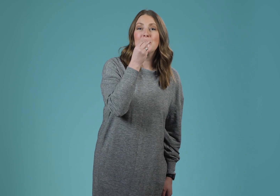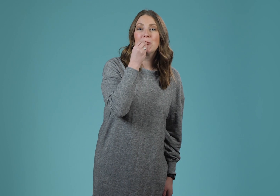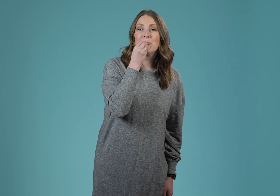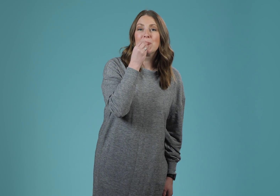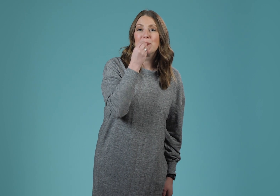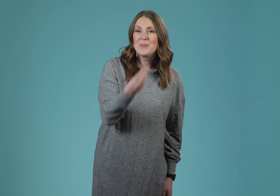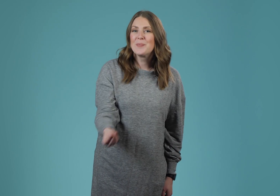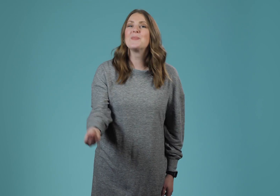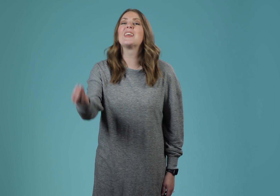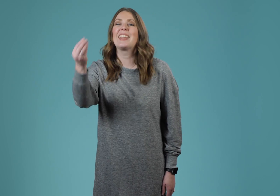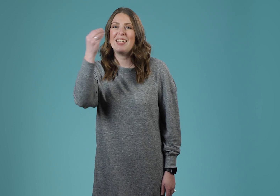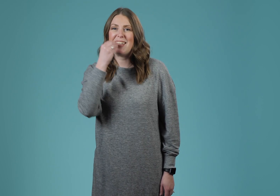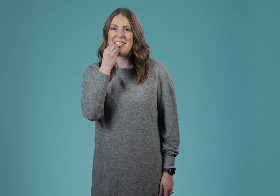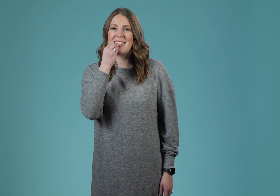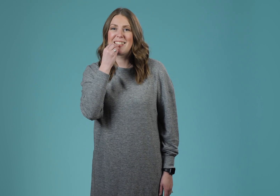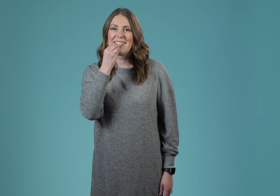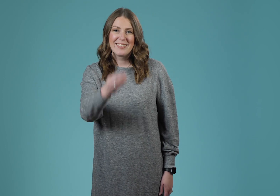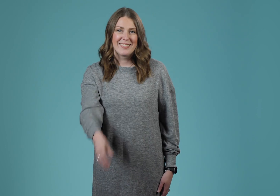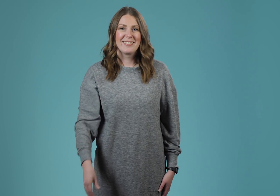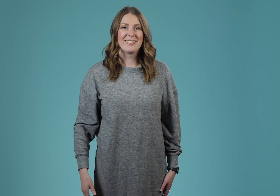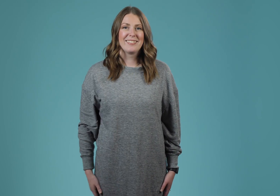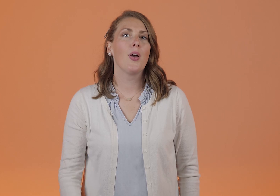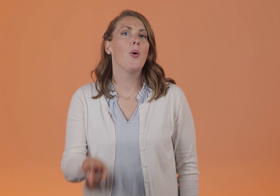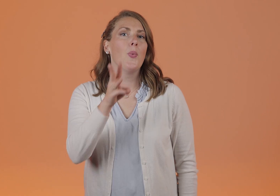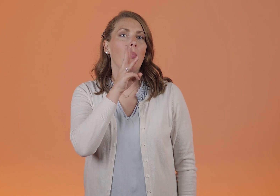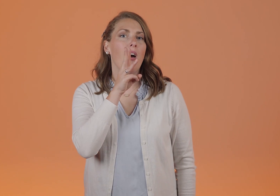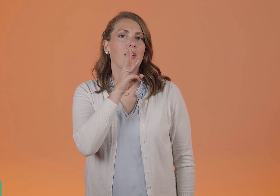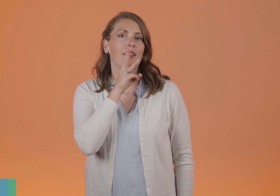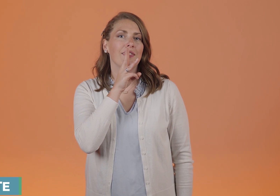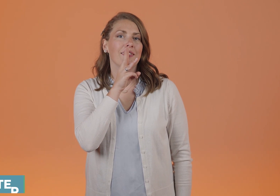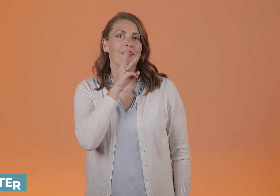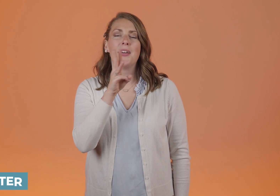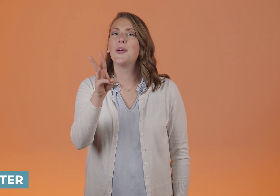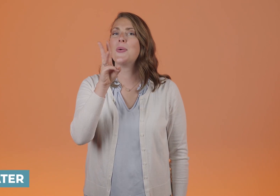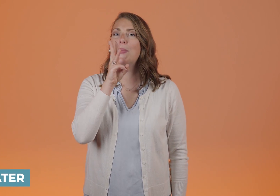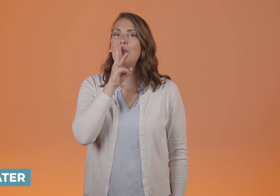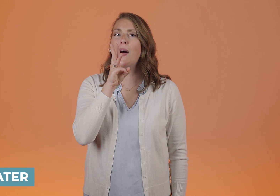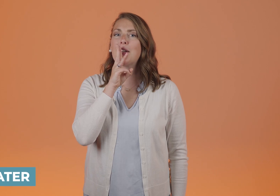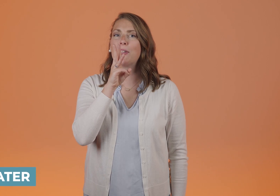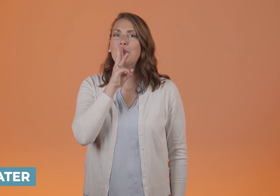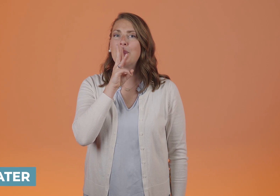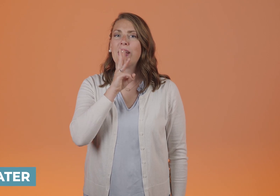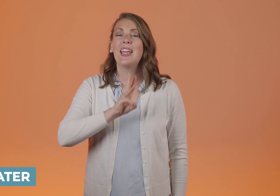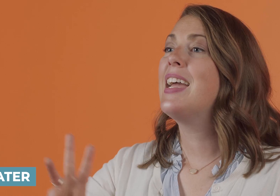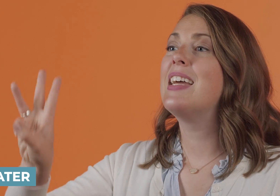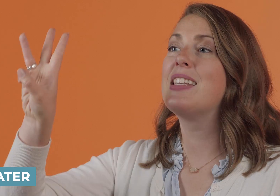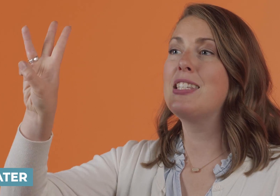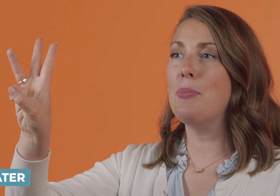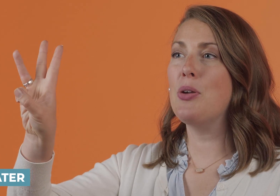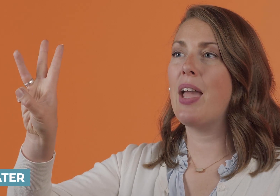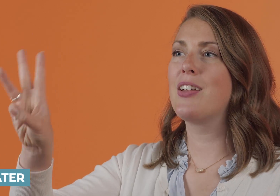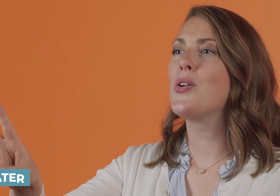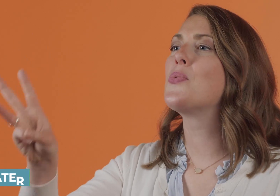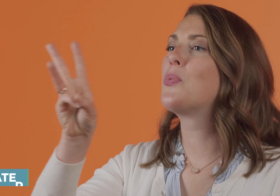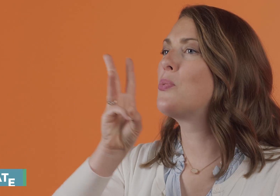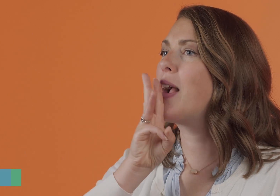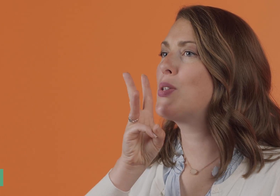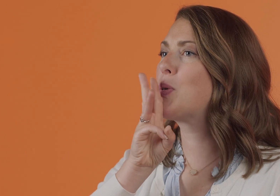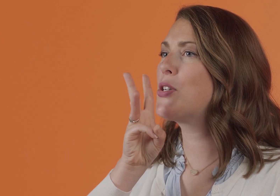Food, eat. Water, water. It's a W hand right towards your